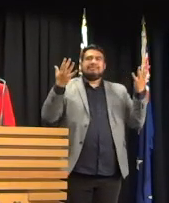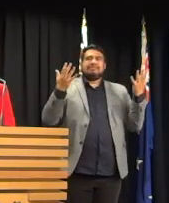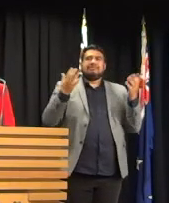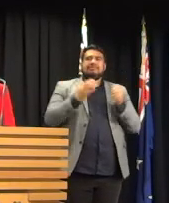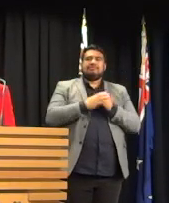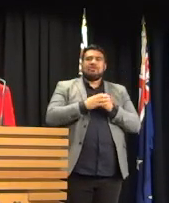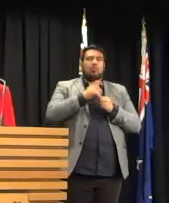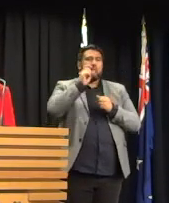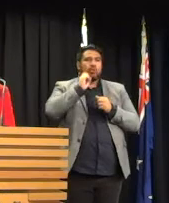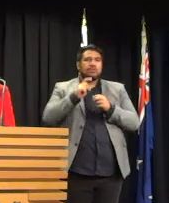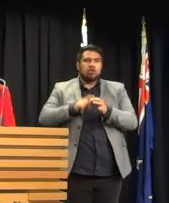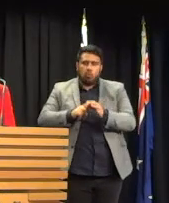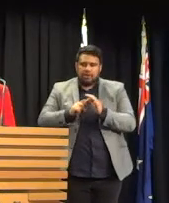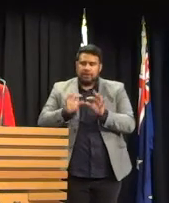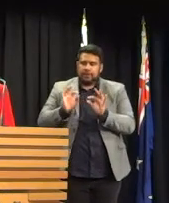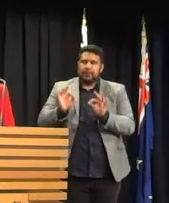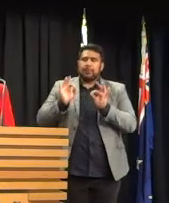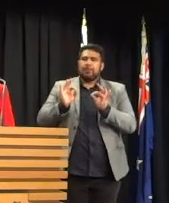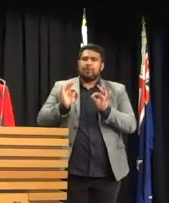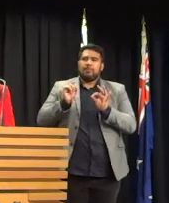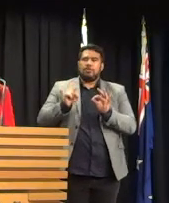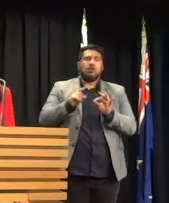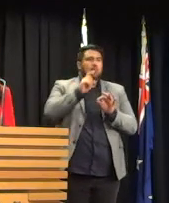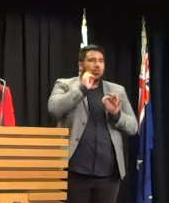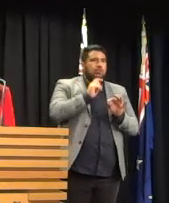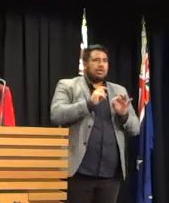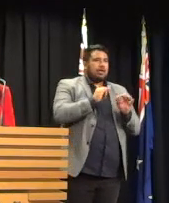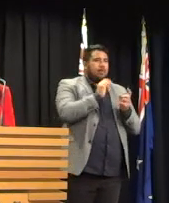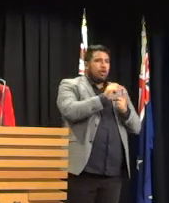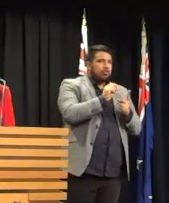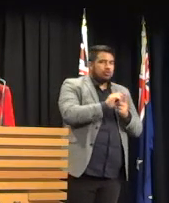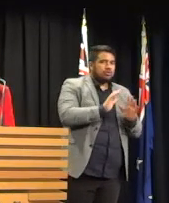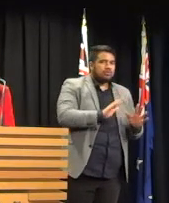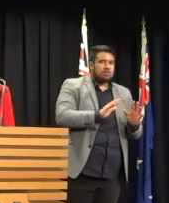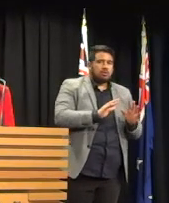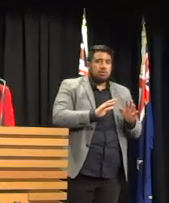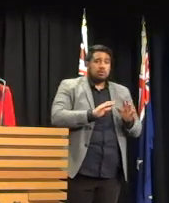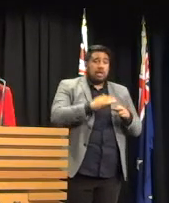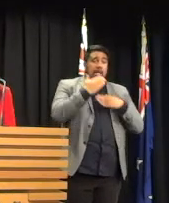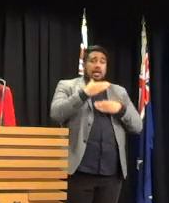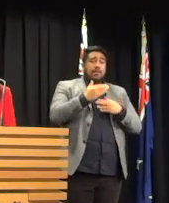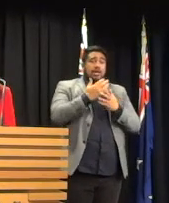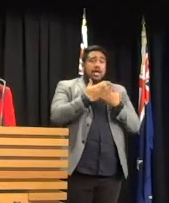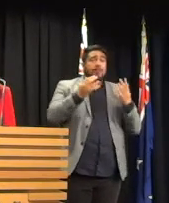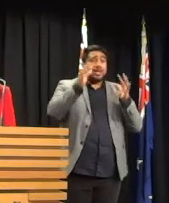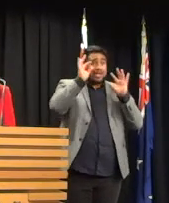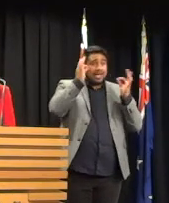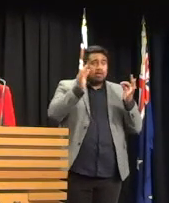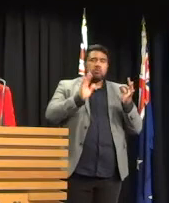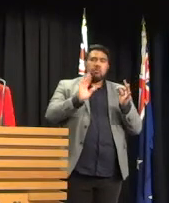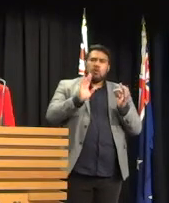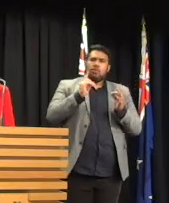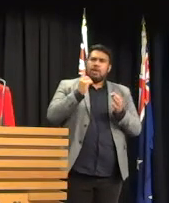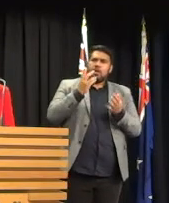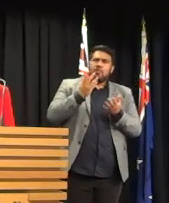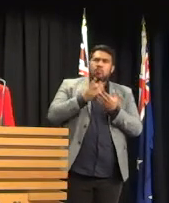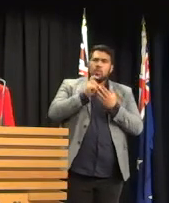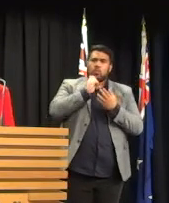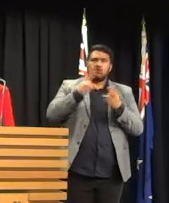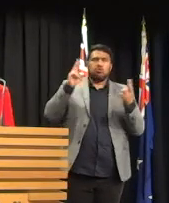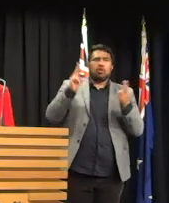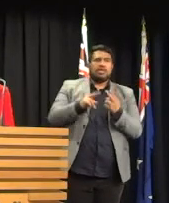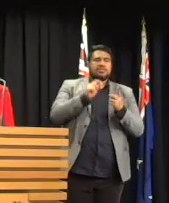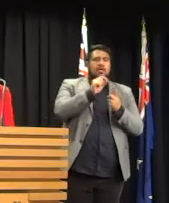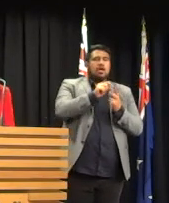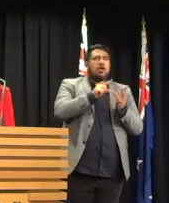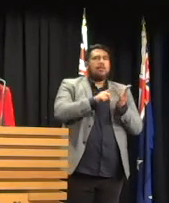water pollution. We are not talking about a cap on cows, we are talking about restricting the amount of pollution we have in